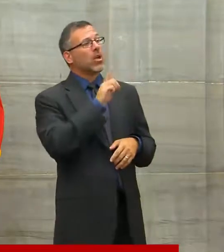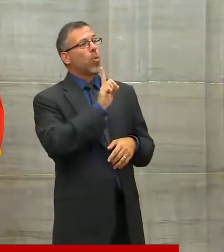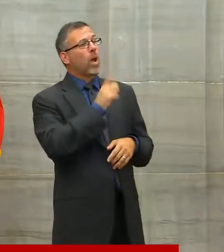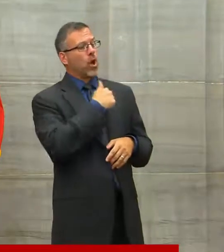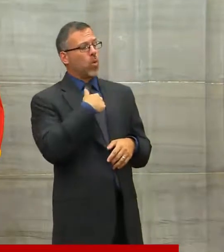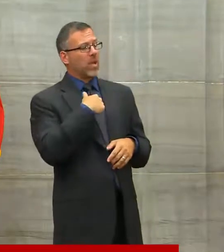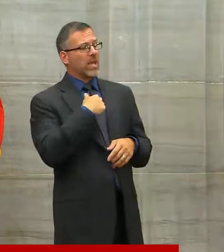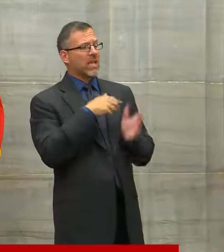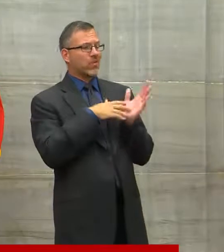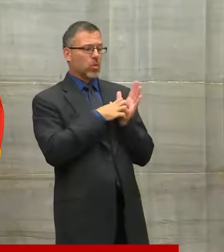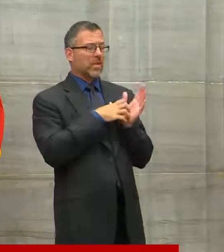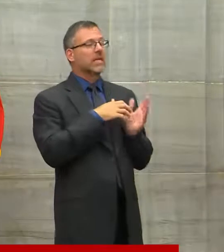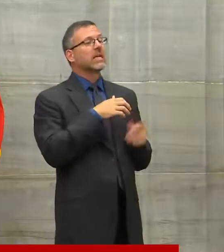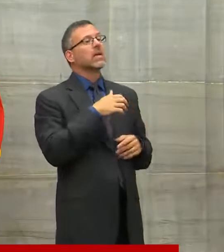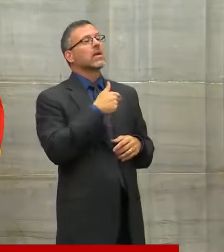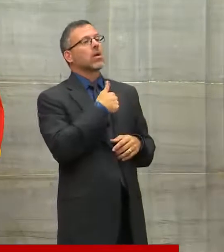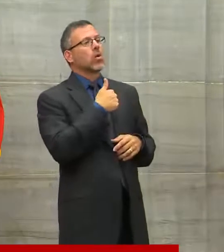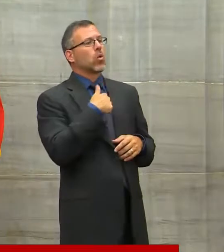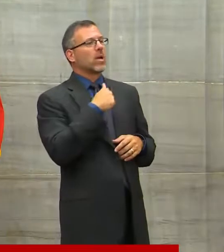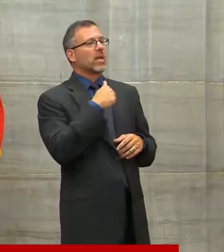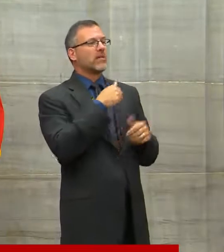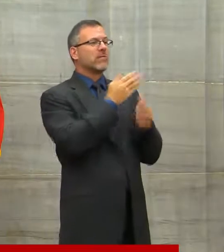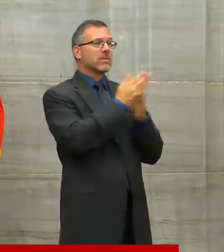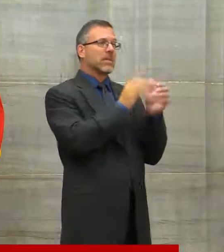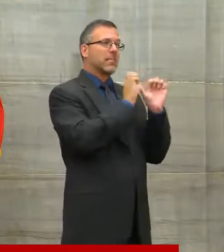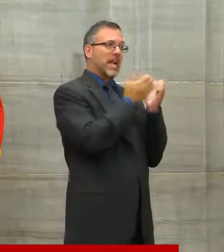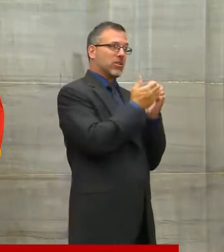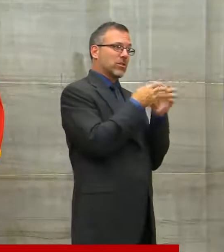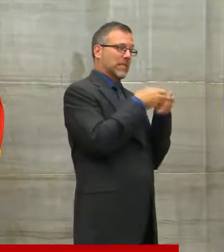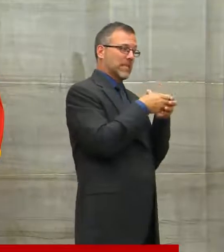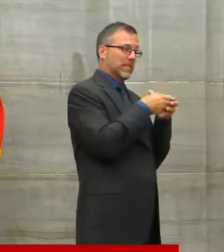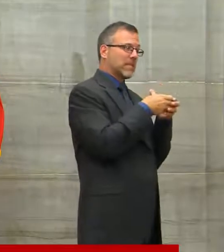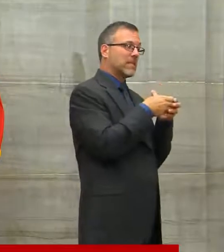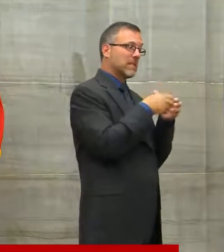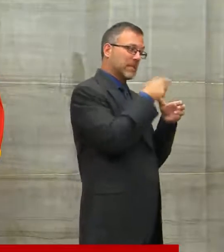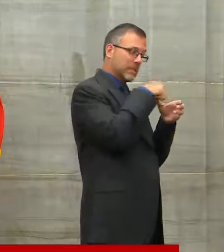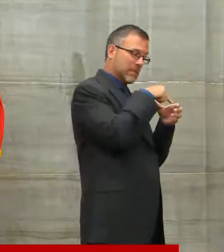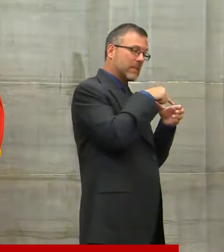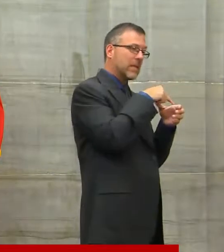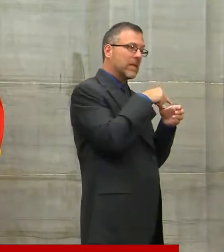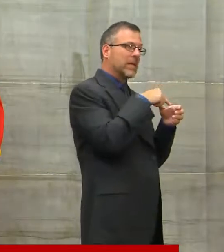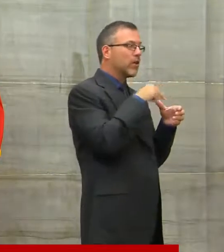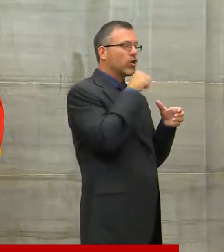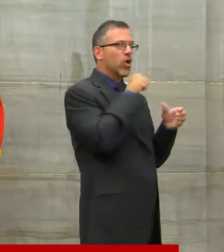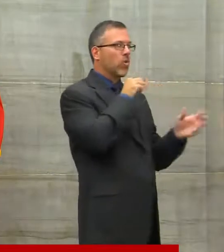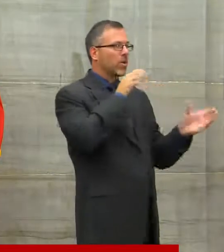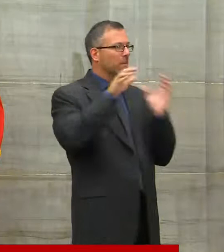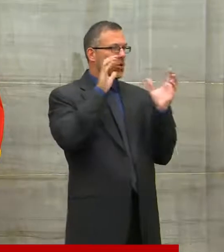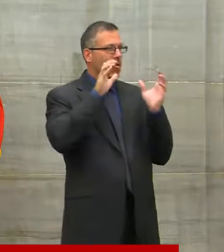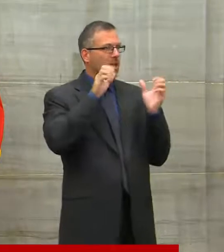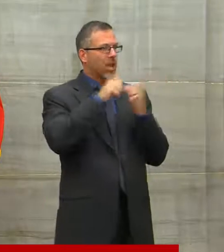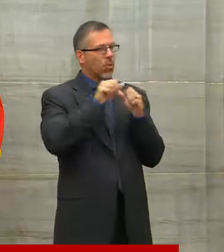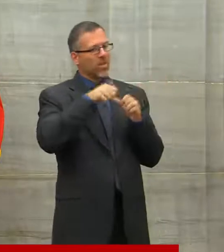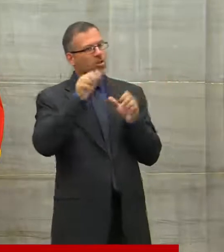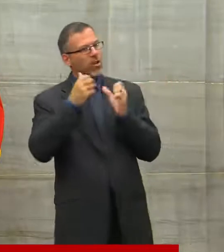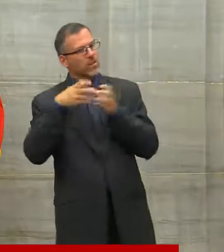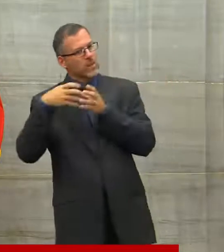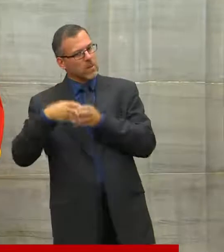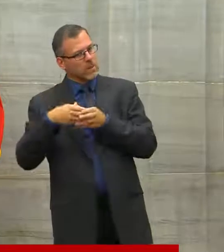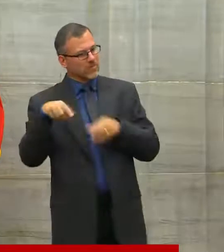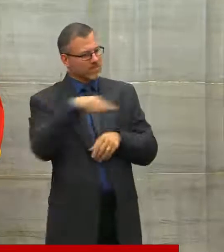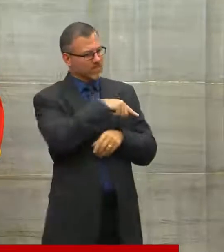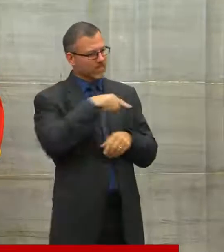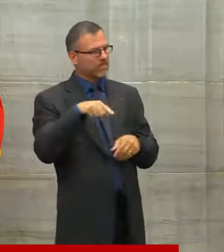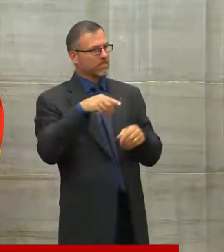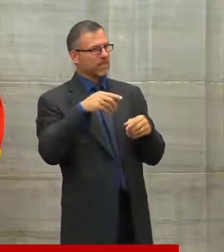letting, or agencies not letting other agencies know that they have a problem, and it's kind of just pushed on. But I think